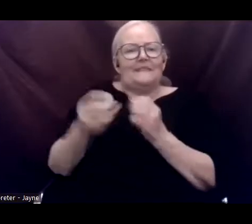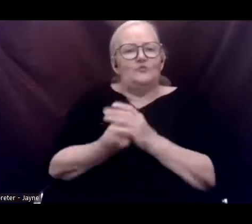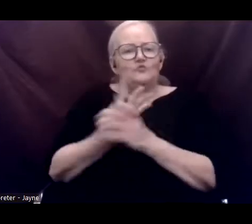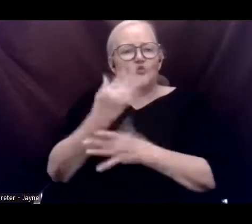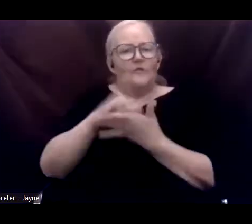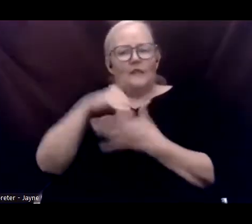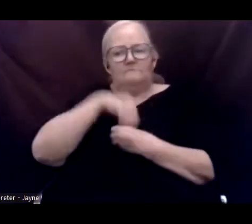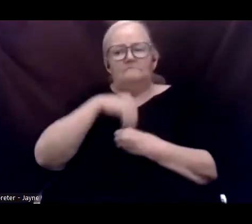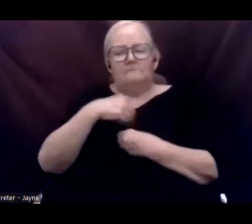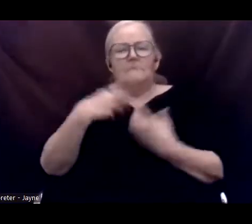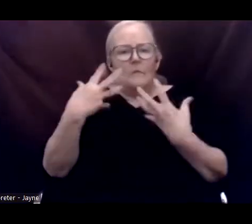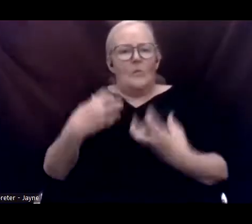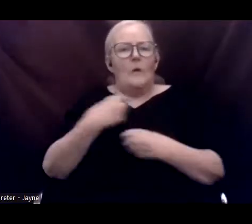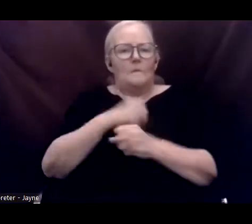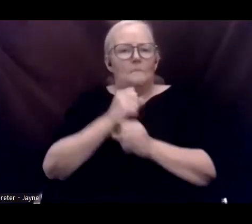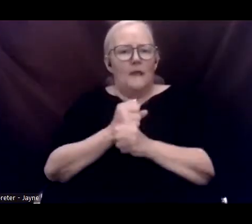create.